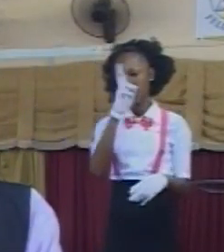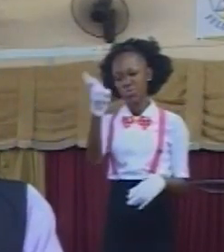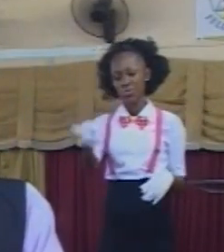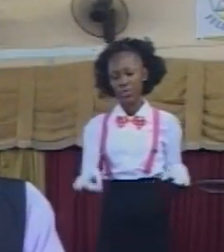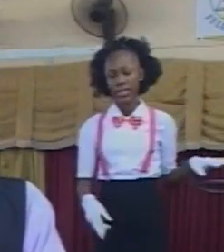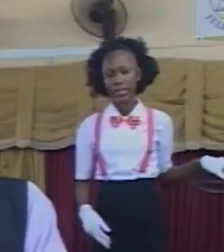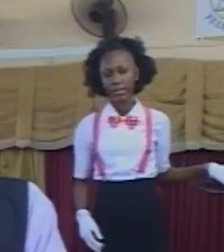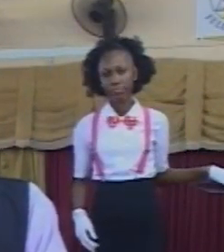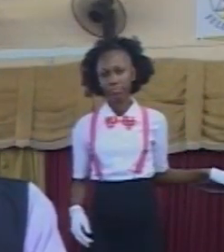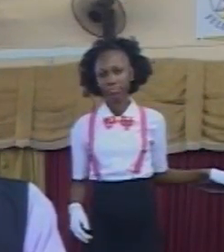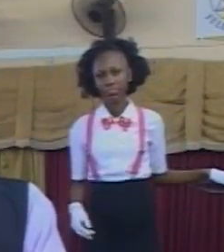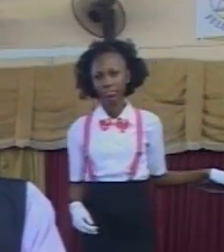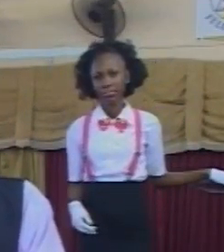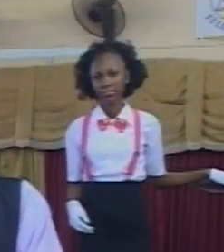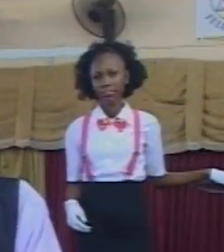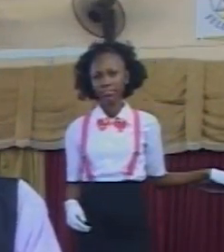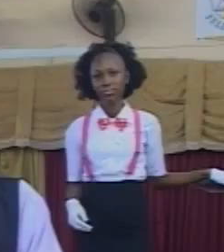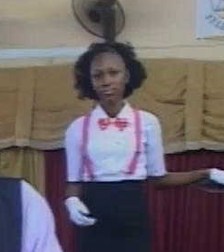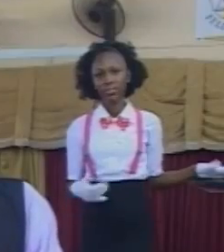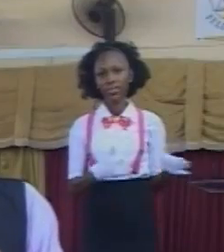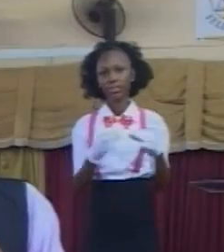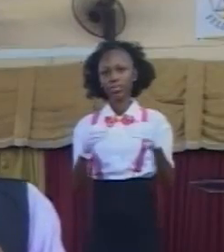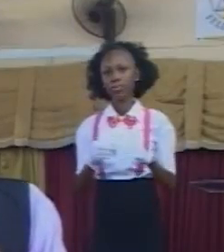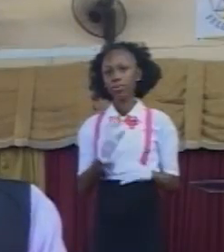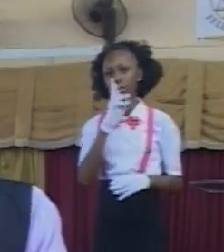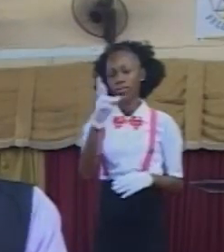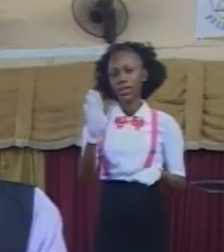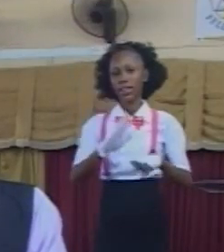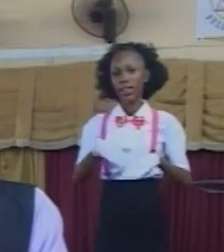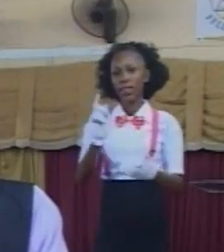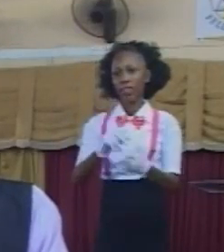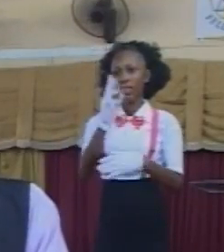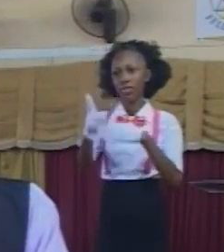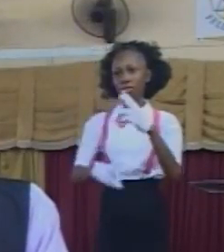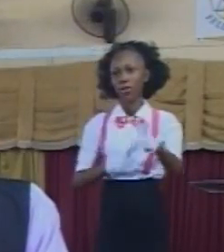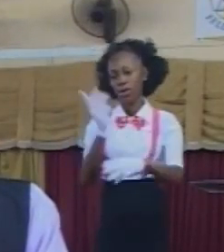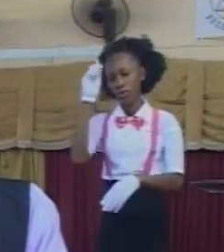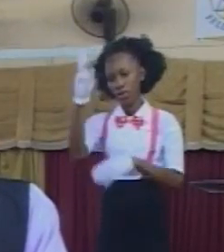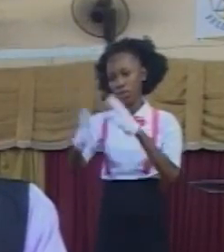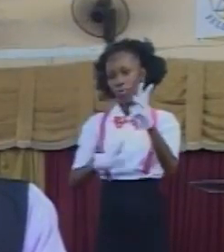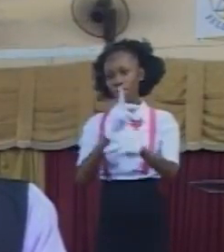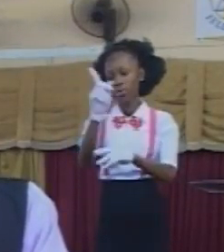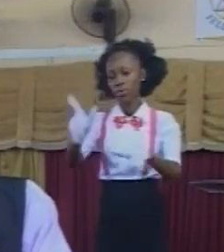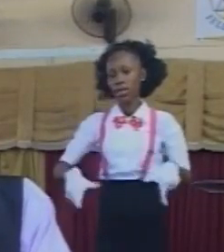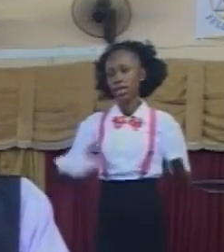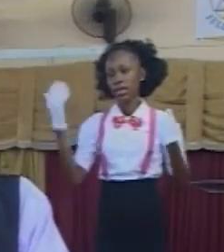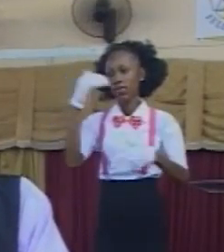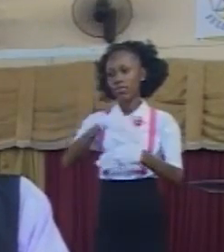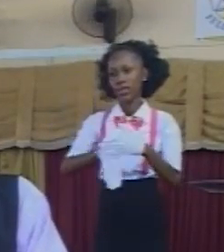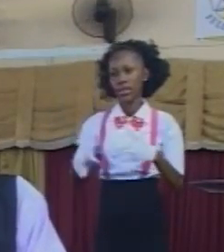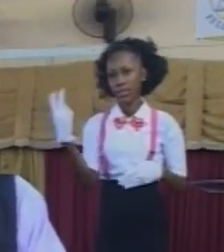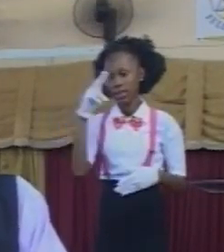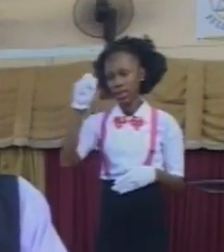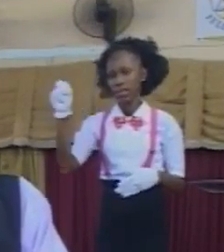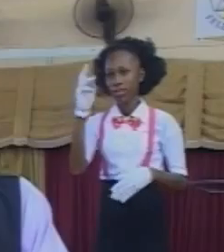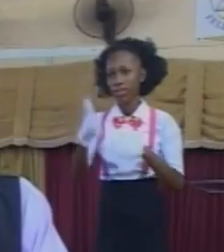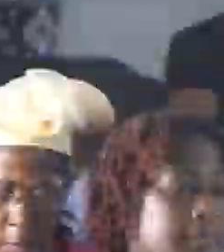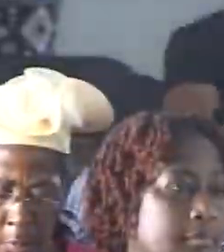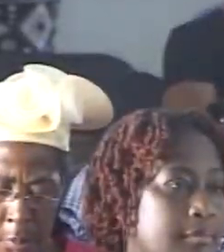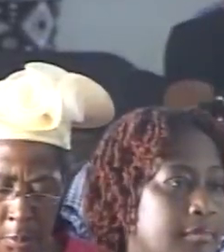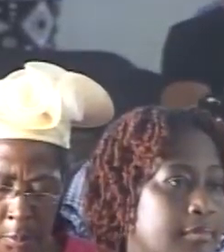I know it's more real than this world. For the world you live in, the seen world, the physical world,